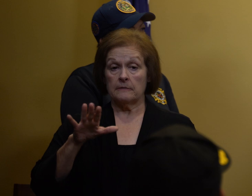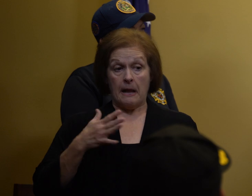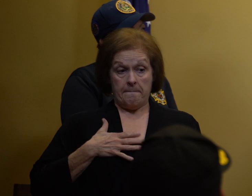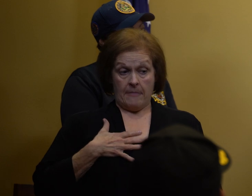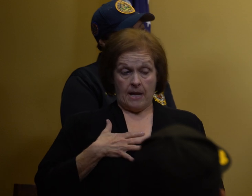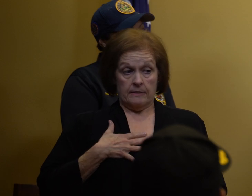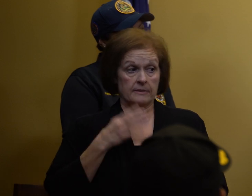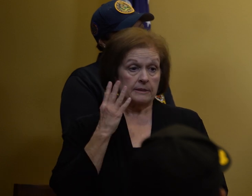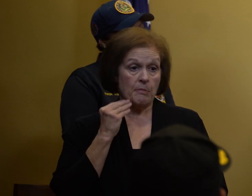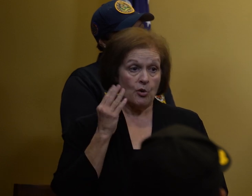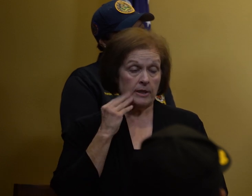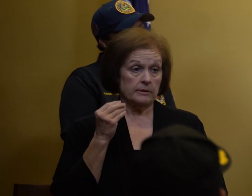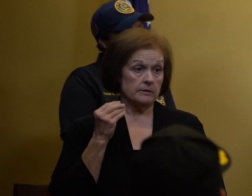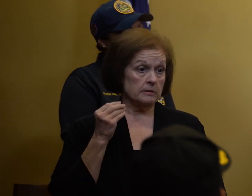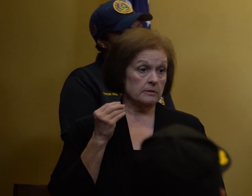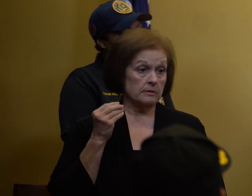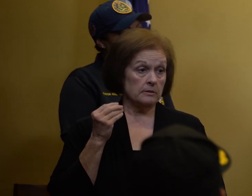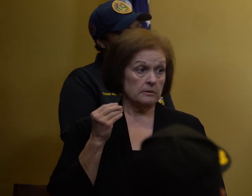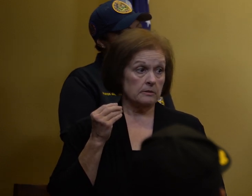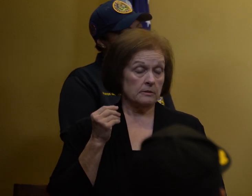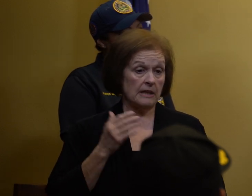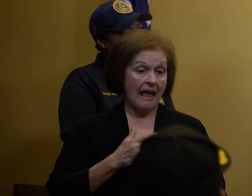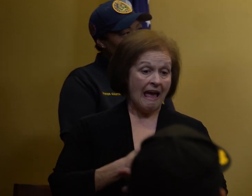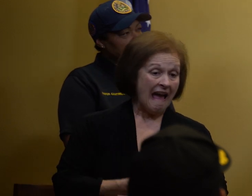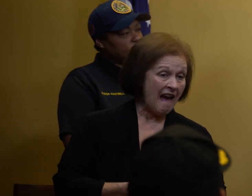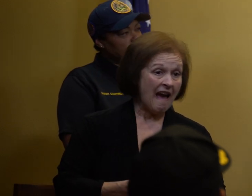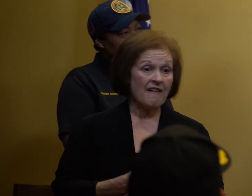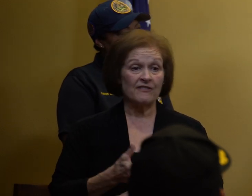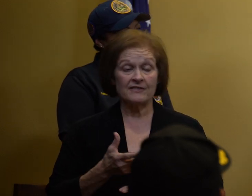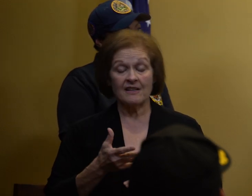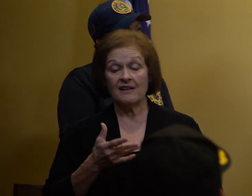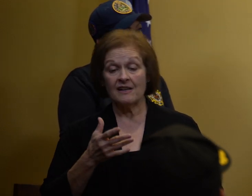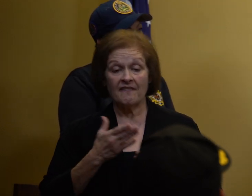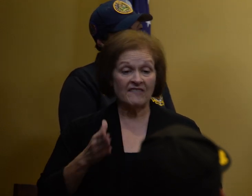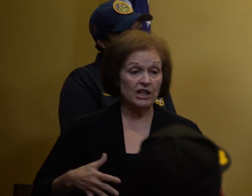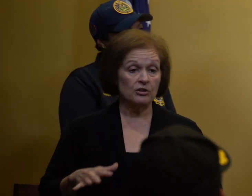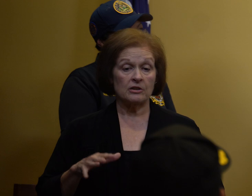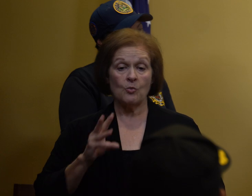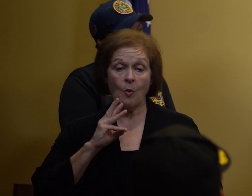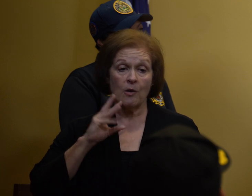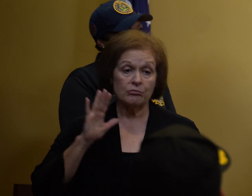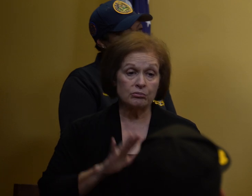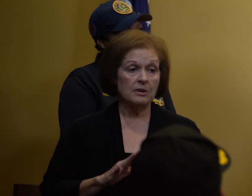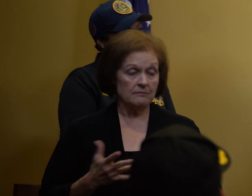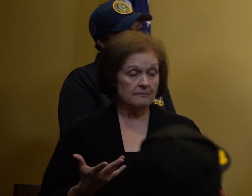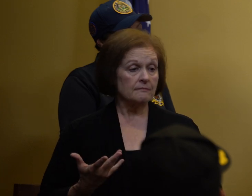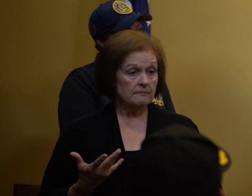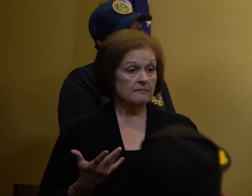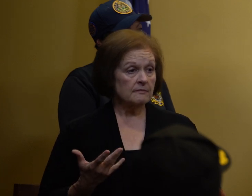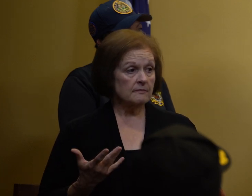that day after the last strong wind blows or when the water goes down, historically, I think we're going to have